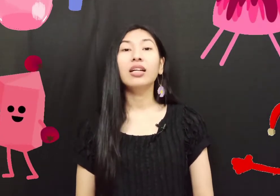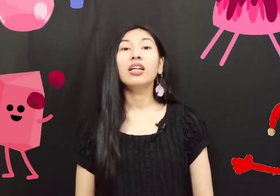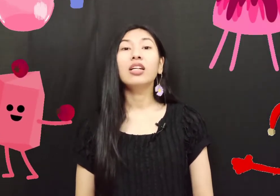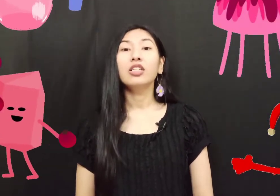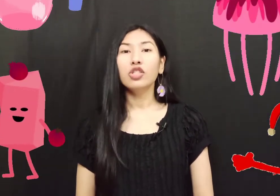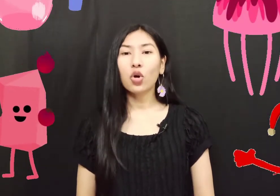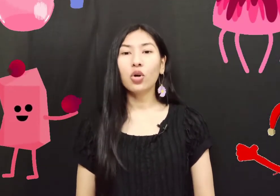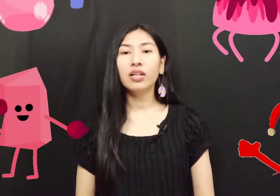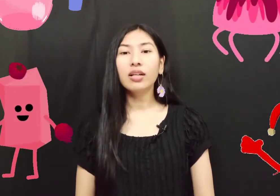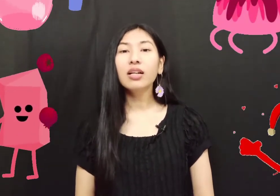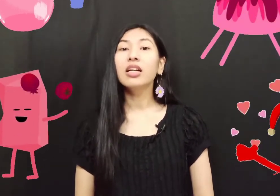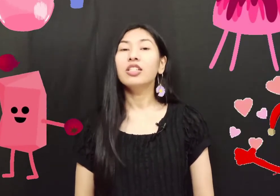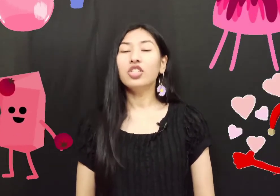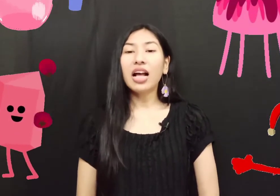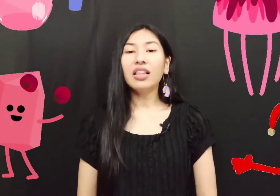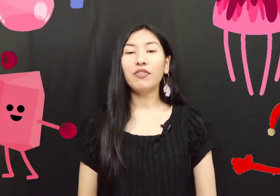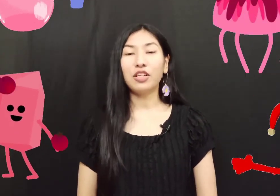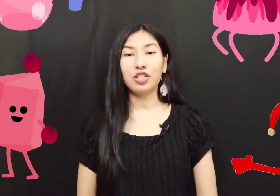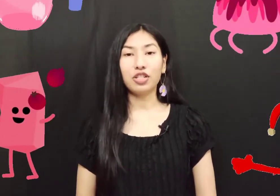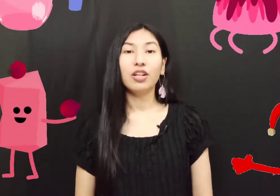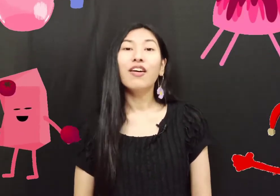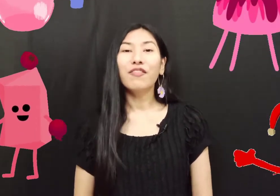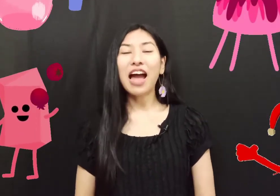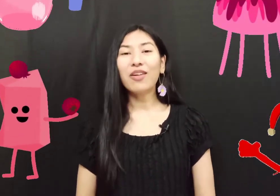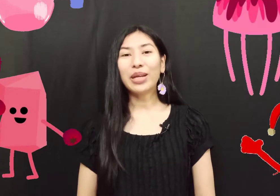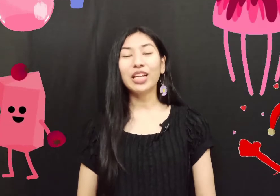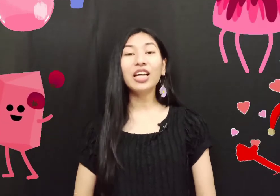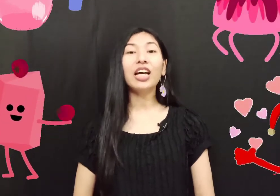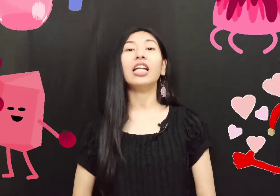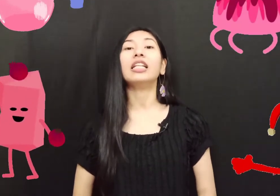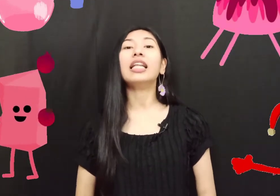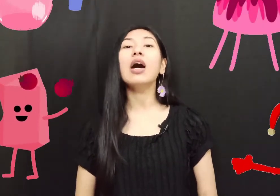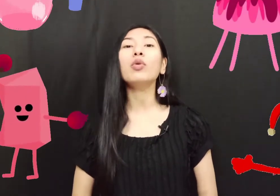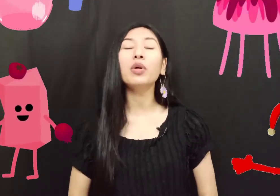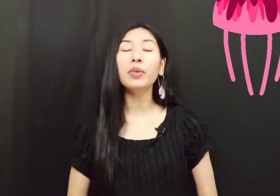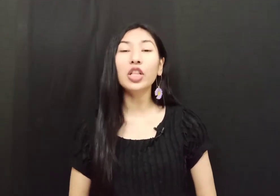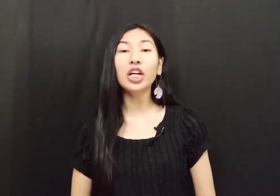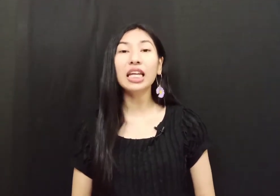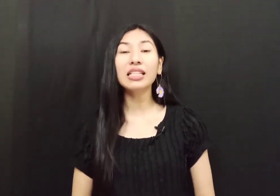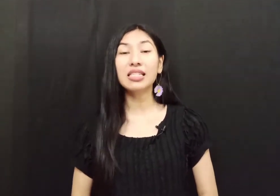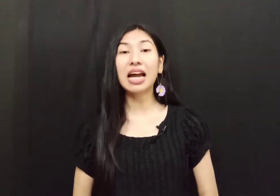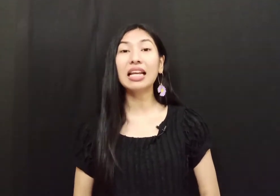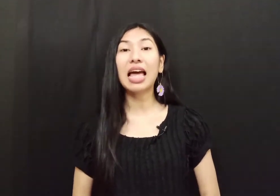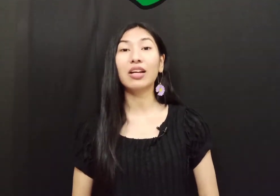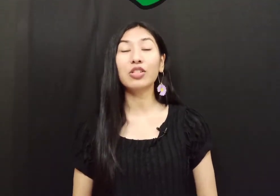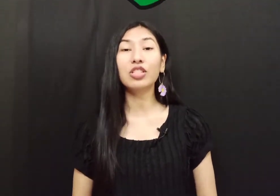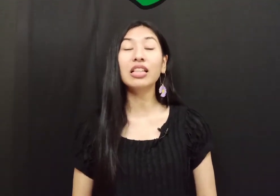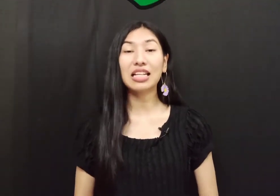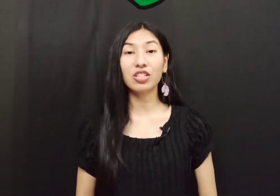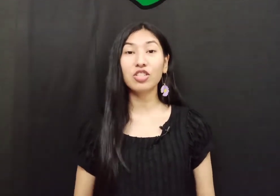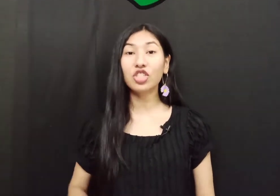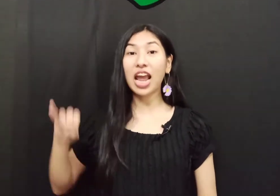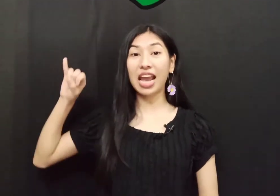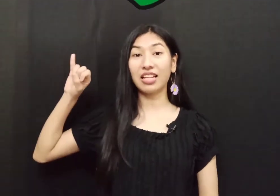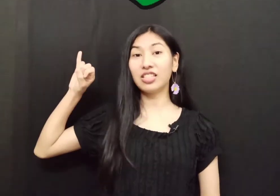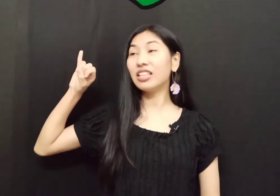jug, joker, jellyfish. Very good. Now we will be learning the sign language, the letter J.